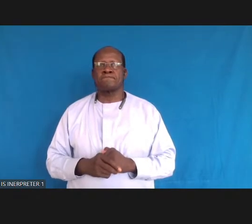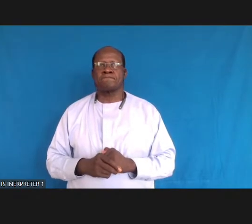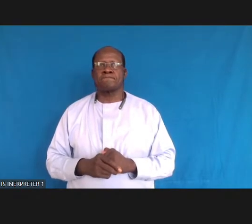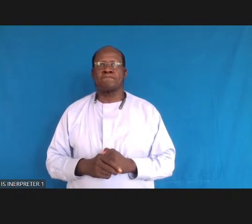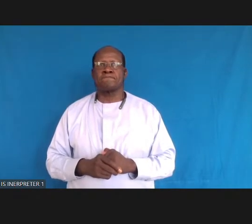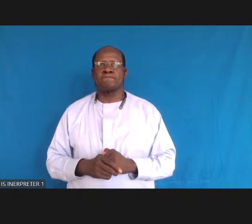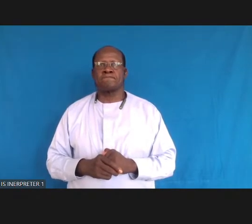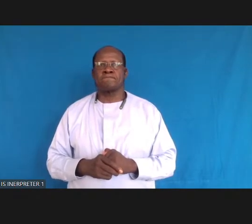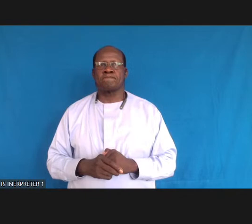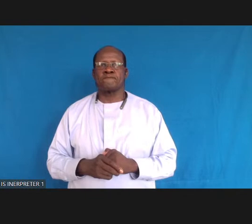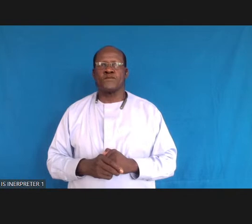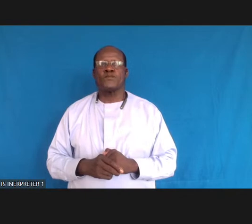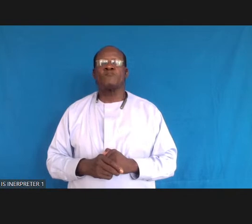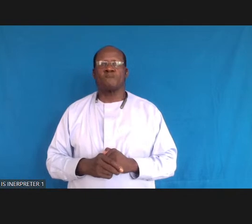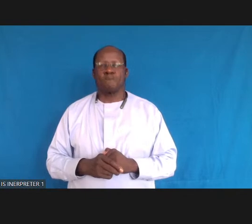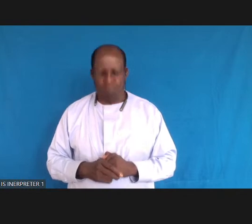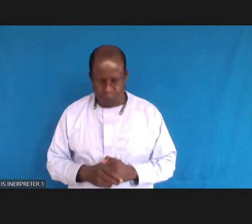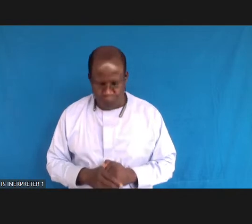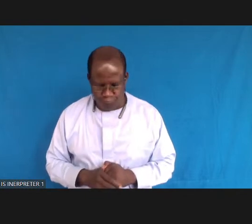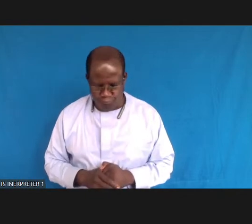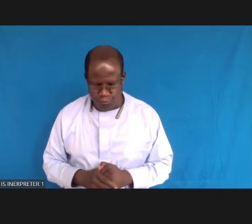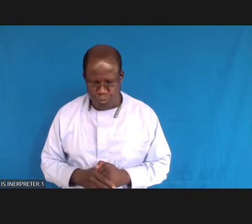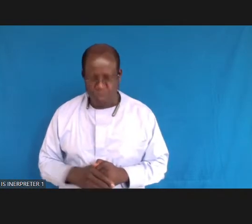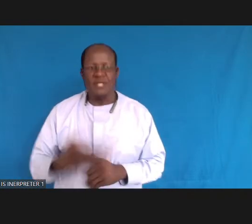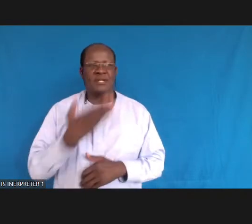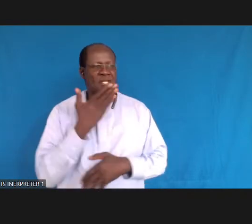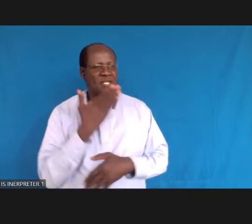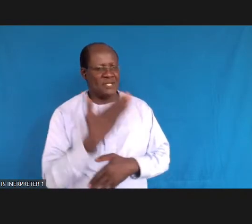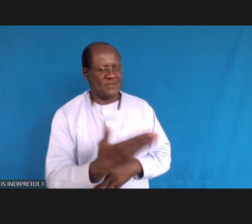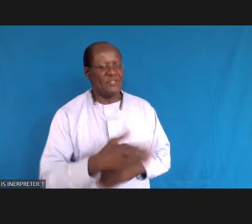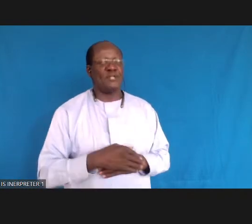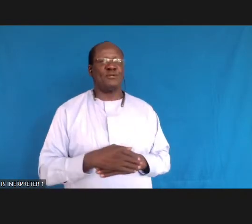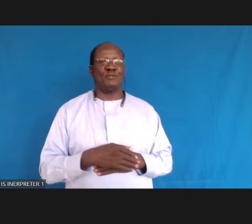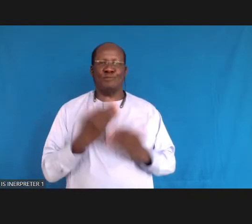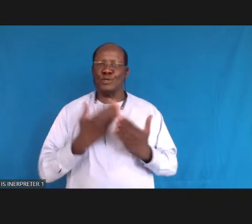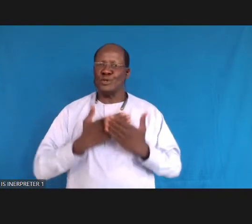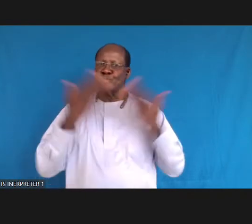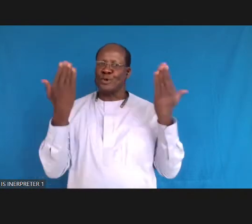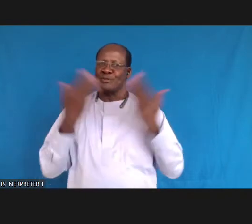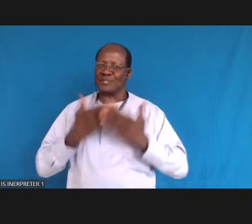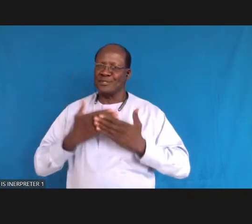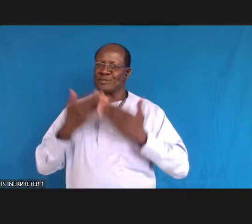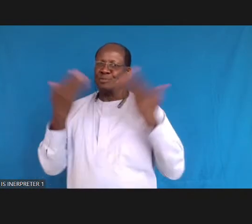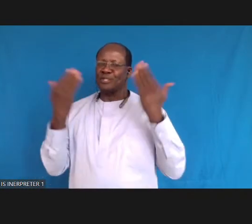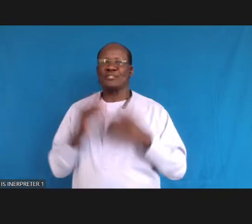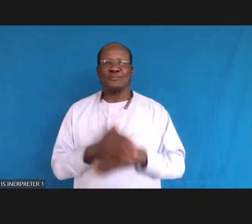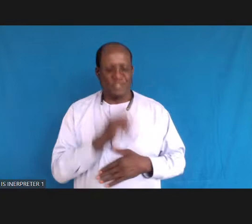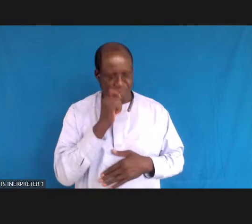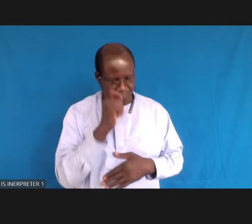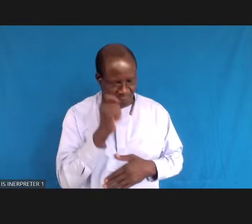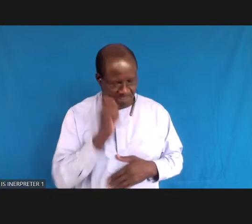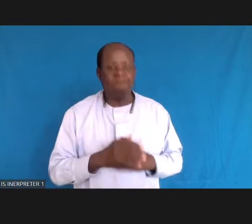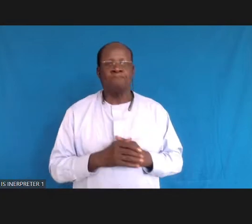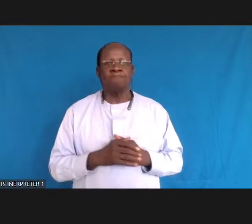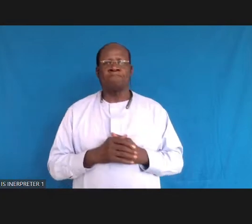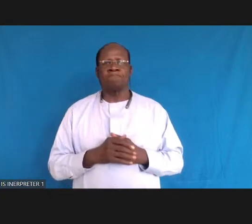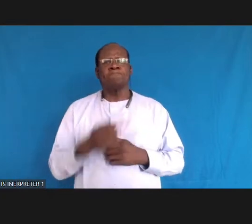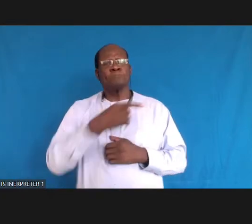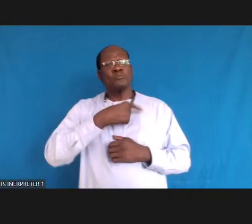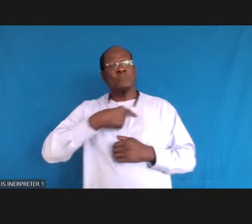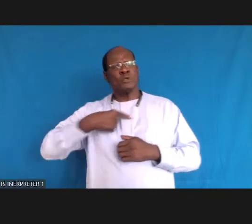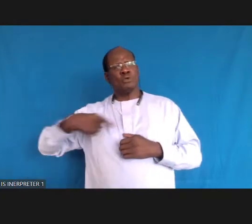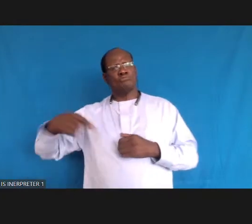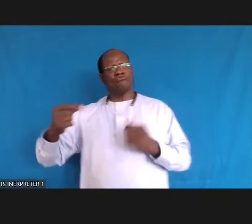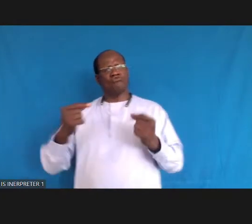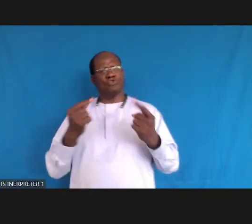Thank you. Good morning and bonjour. So yes, when we talk about localizing